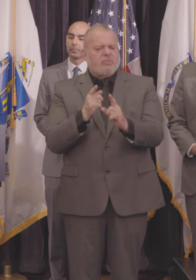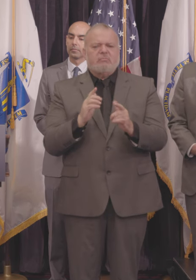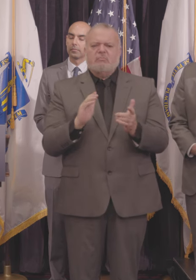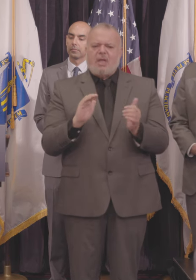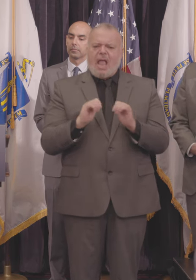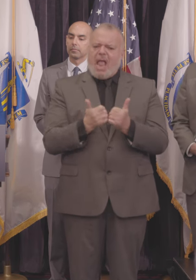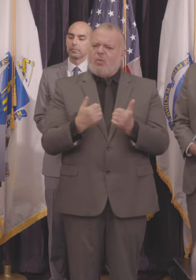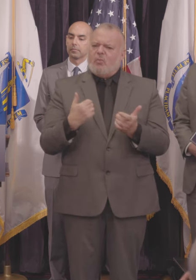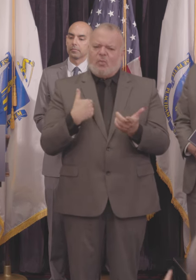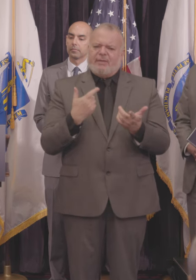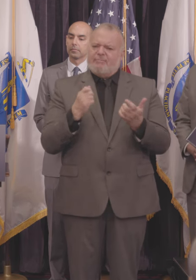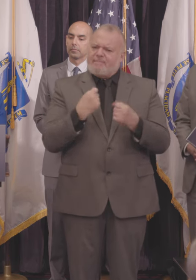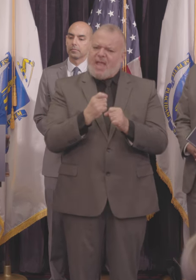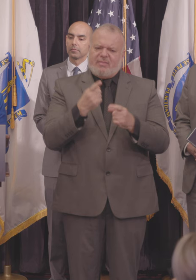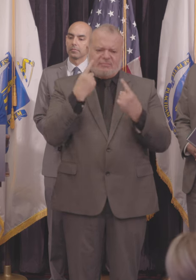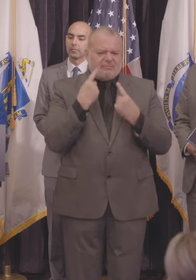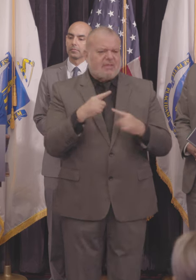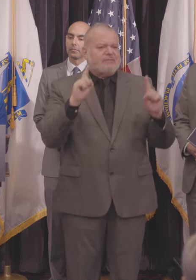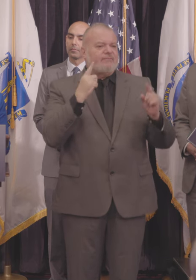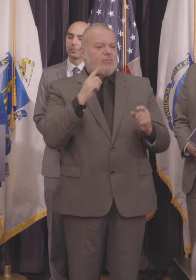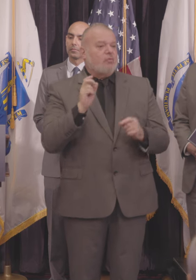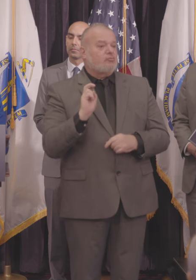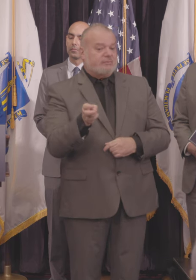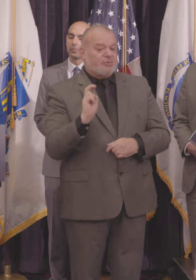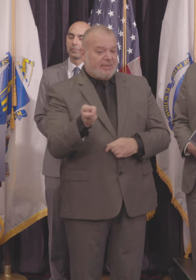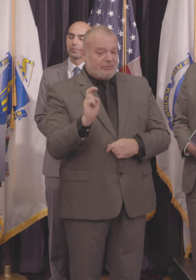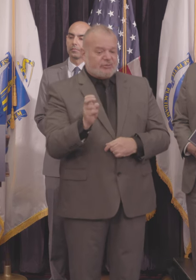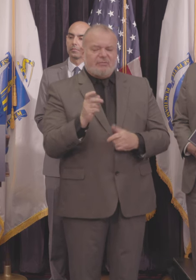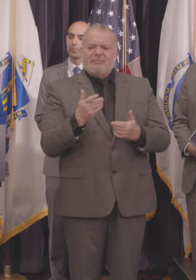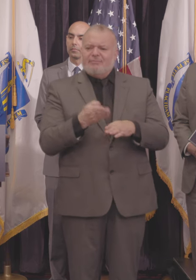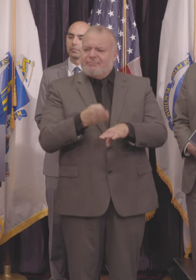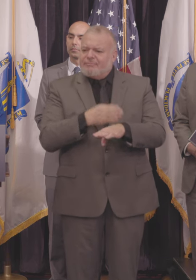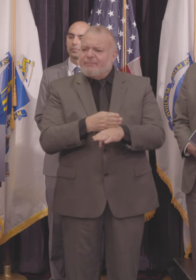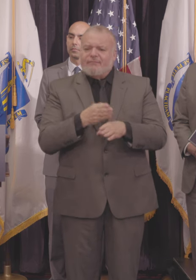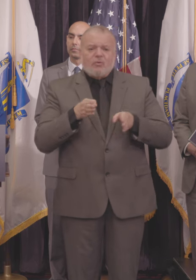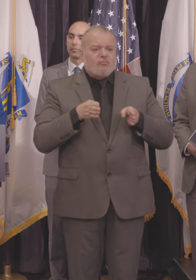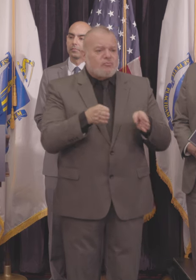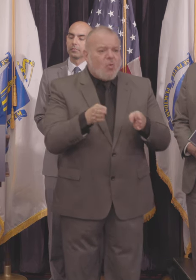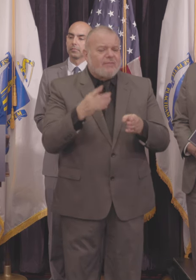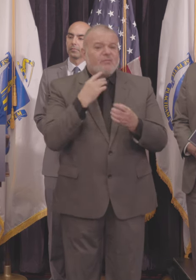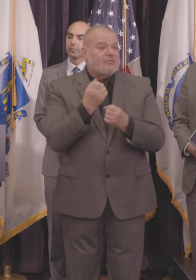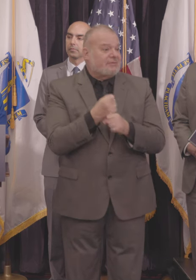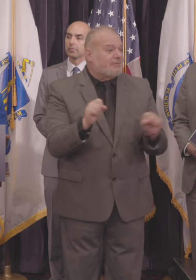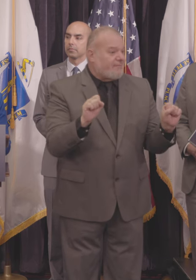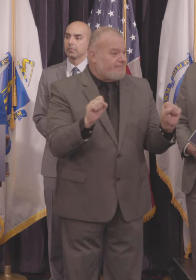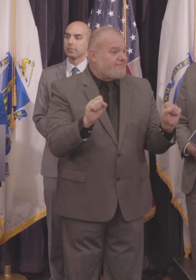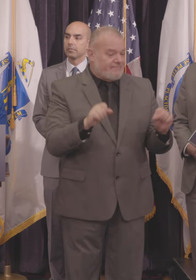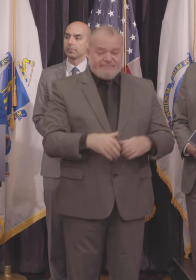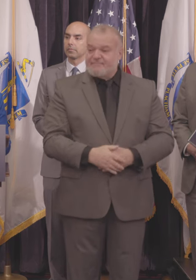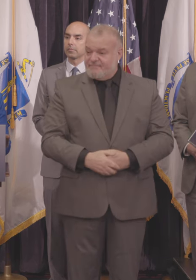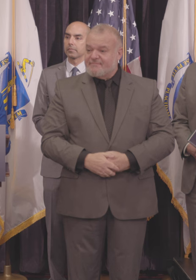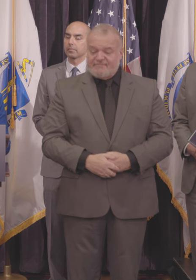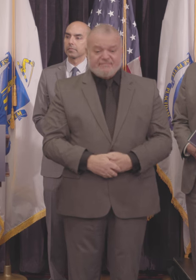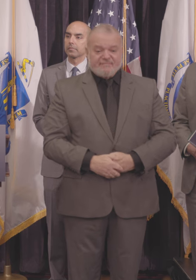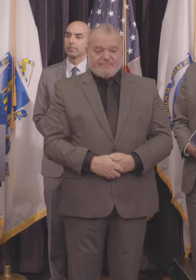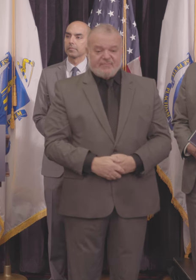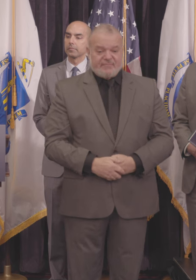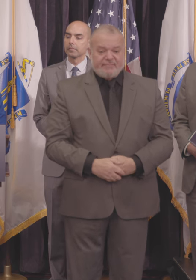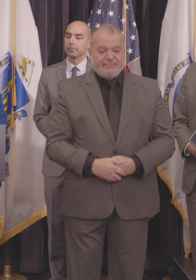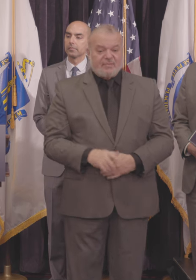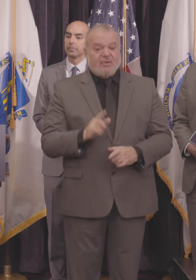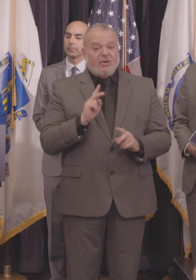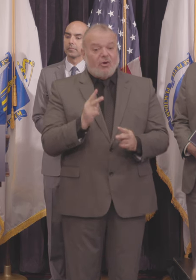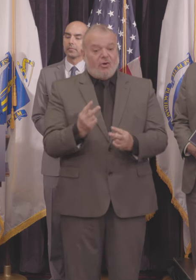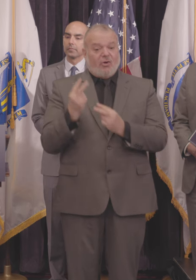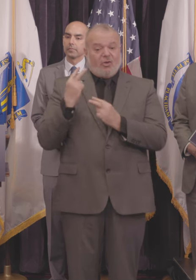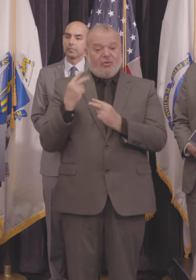efficient roadways, railways, and transit throughout our state. We have accomplished so much in the past